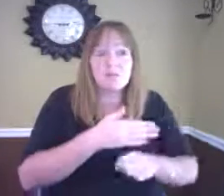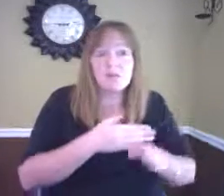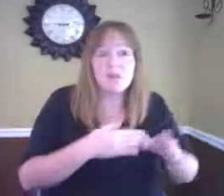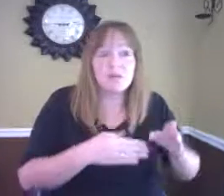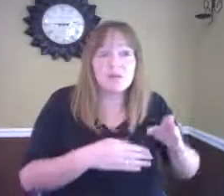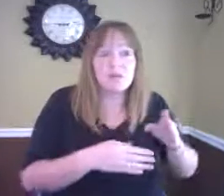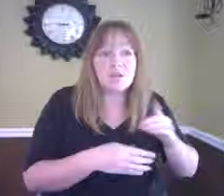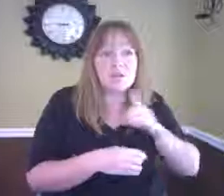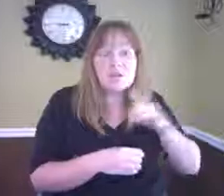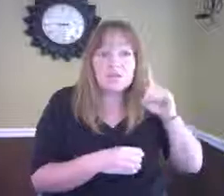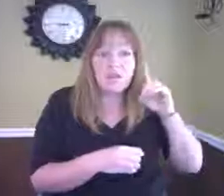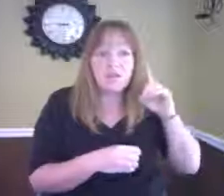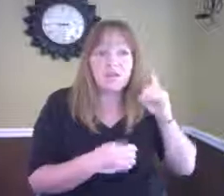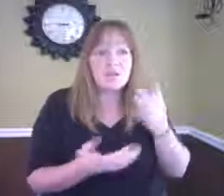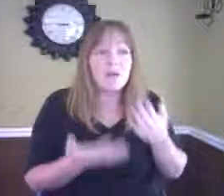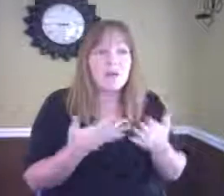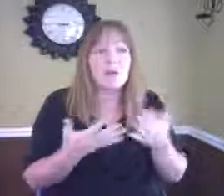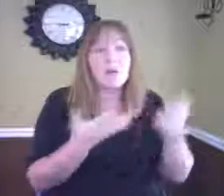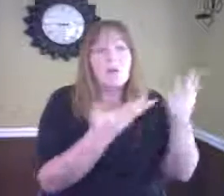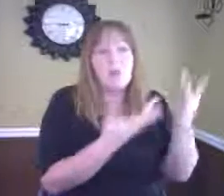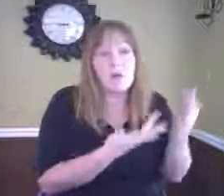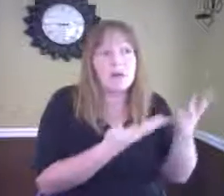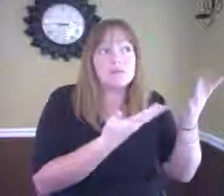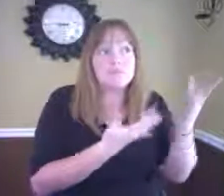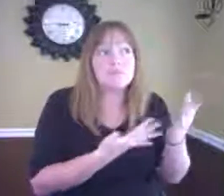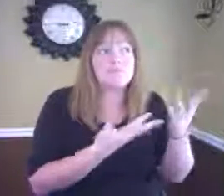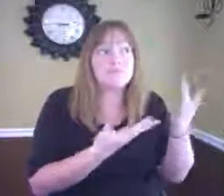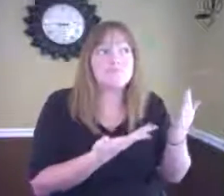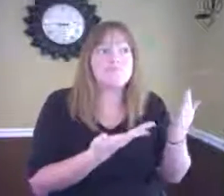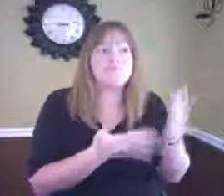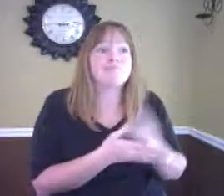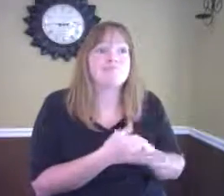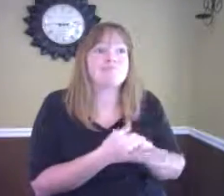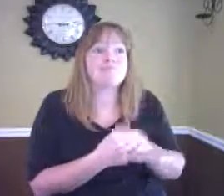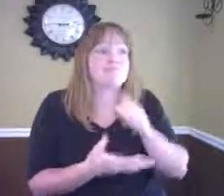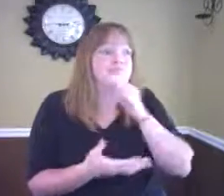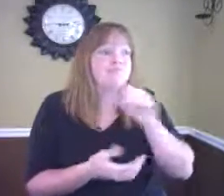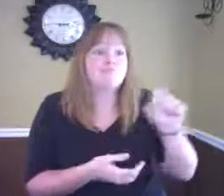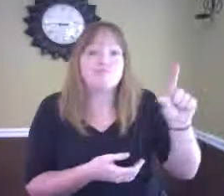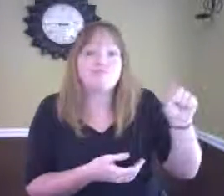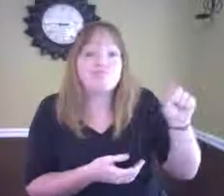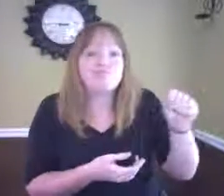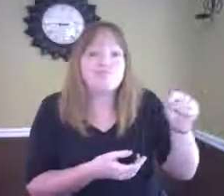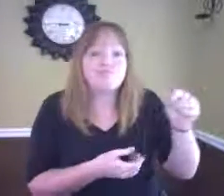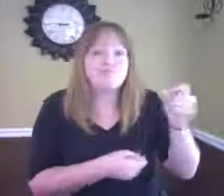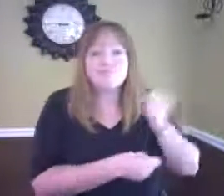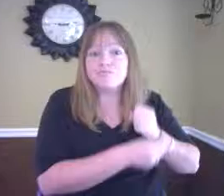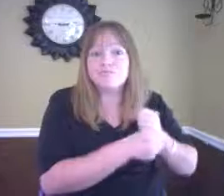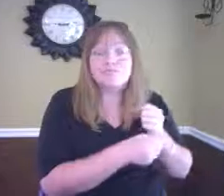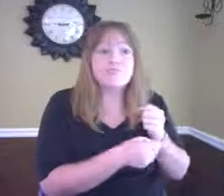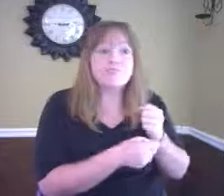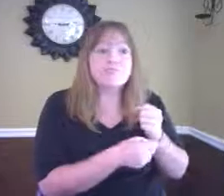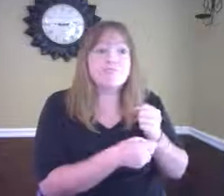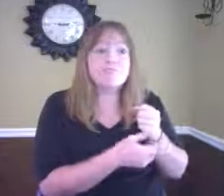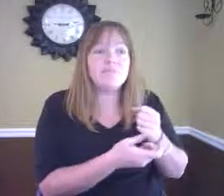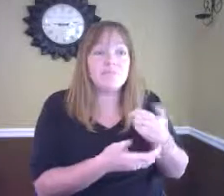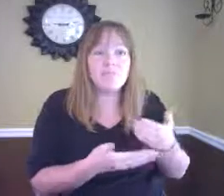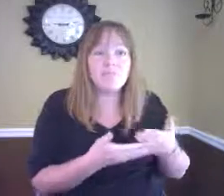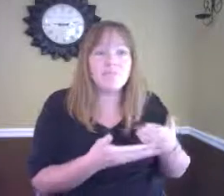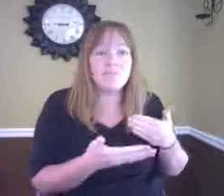they acquire a sign name. Sometimes they'll be in their 20s or even later, and then they'll be given a sign name. The sign